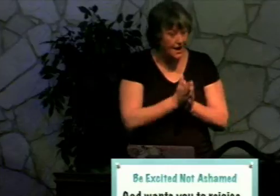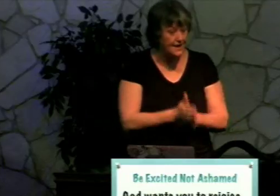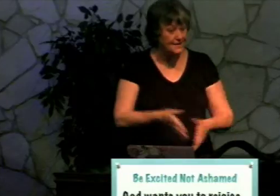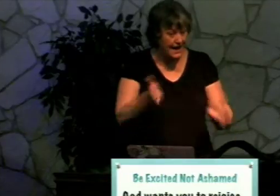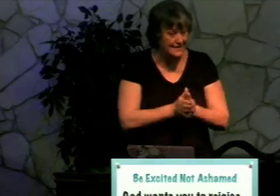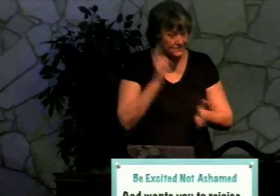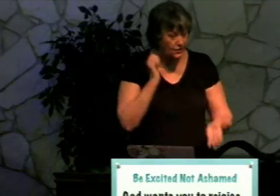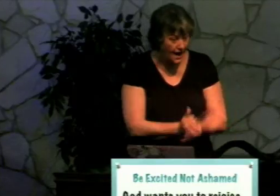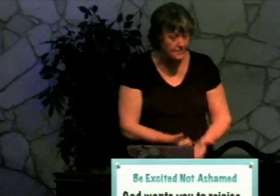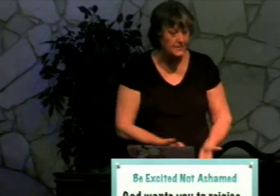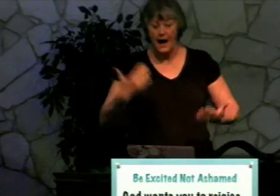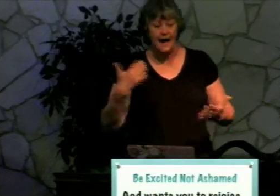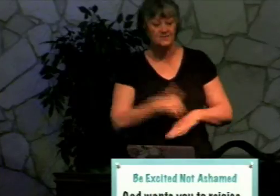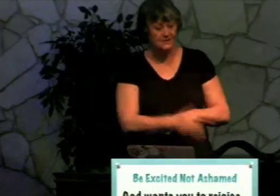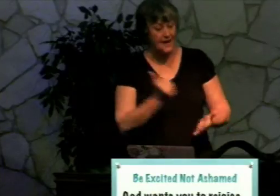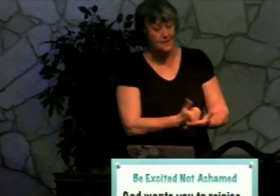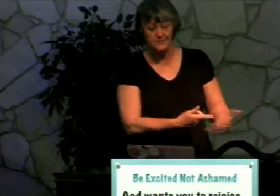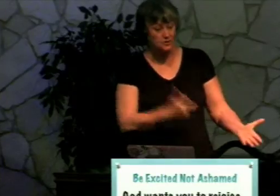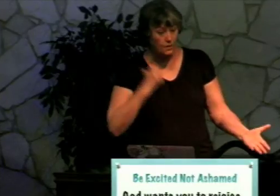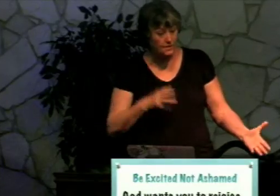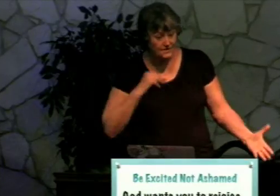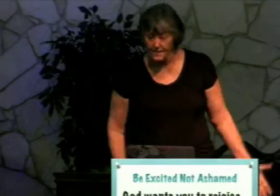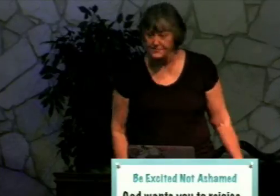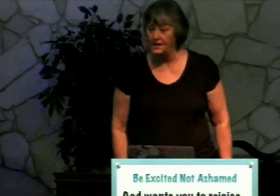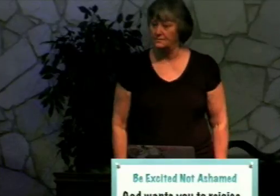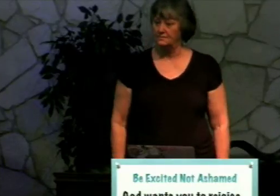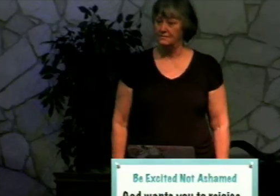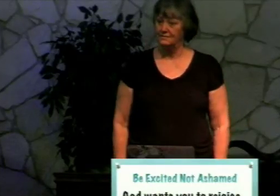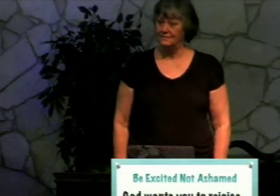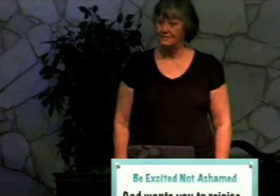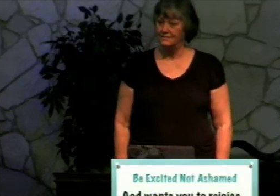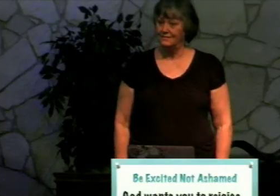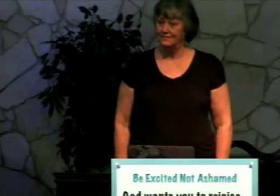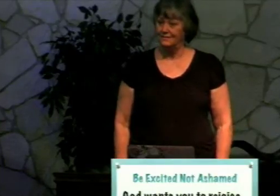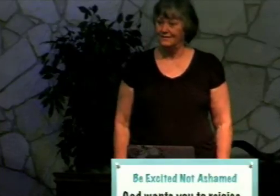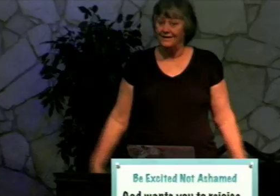prayed and asked for help. I sent help, and you won't accept it.